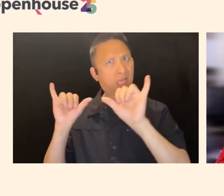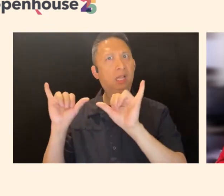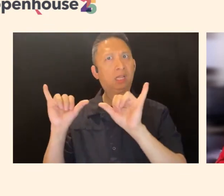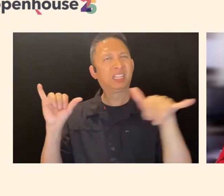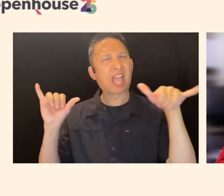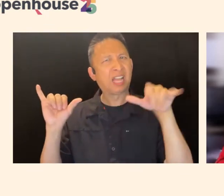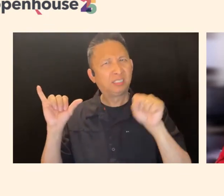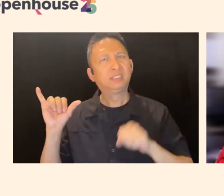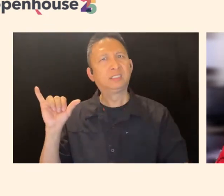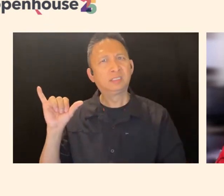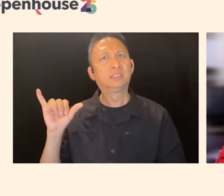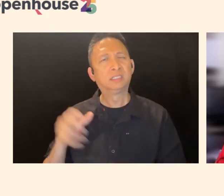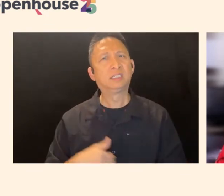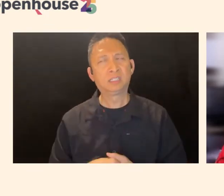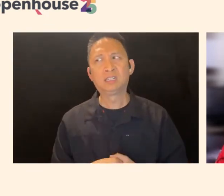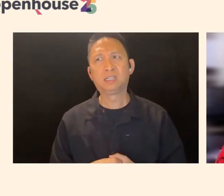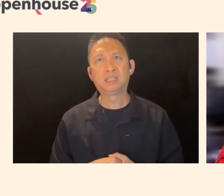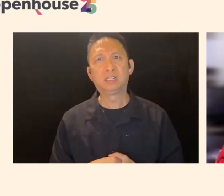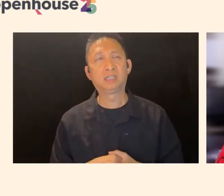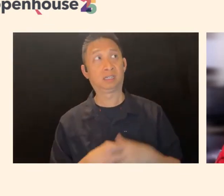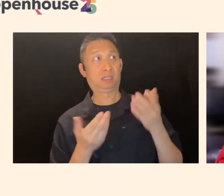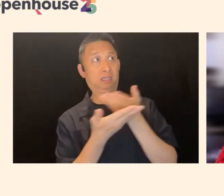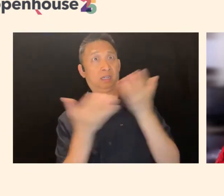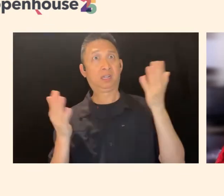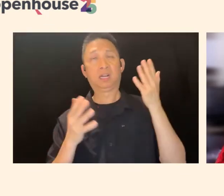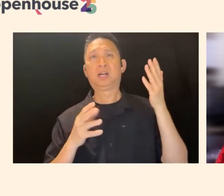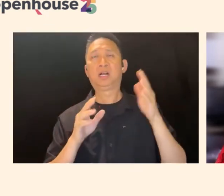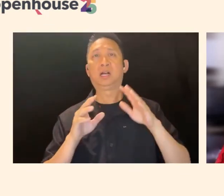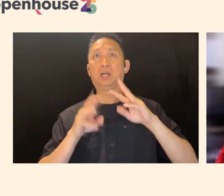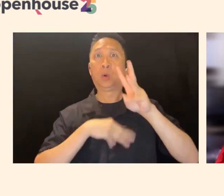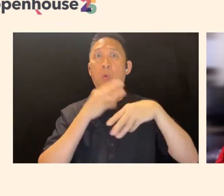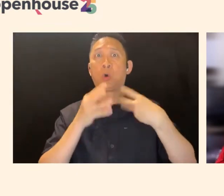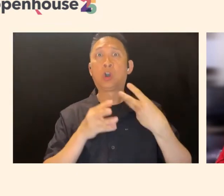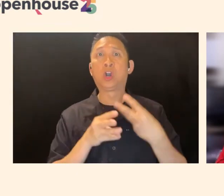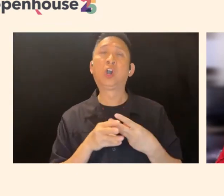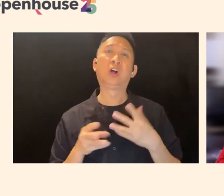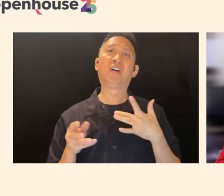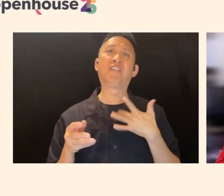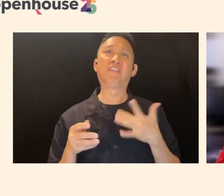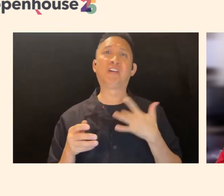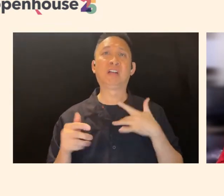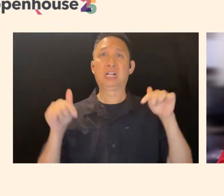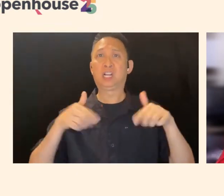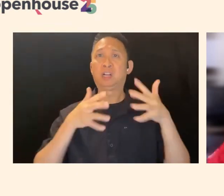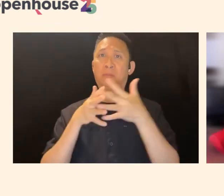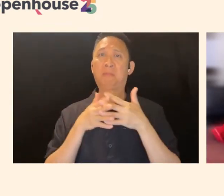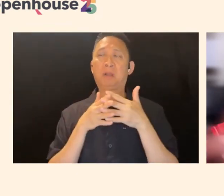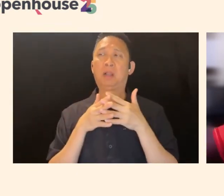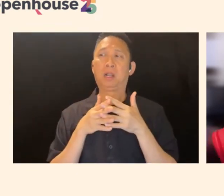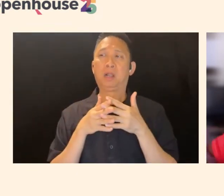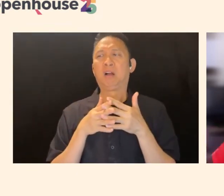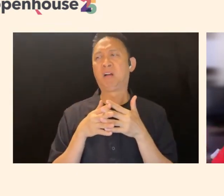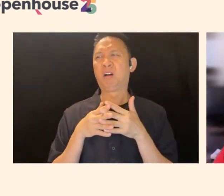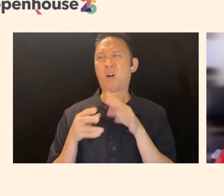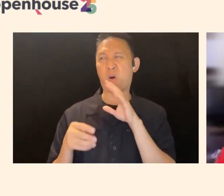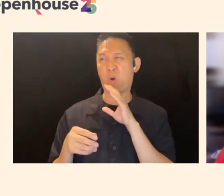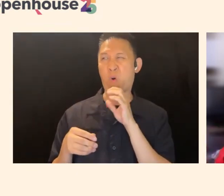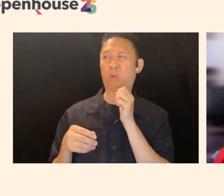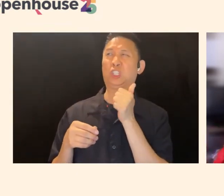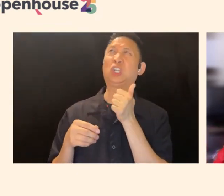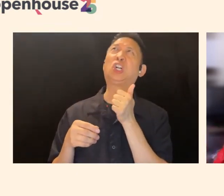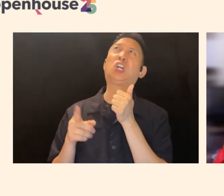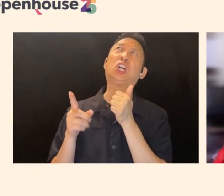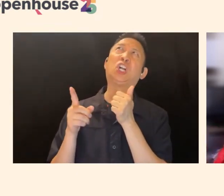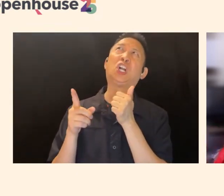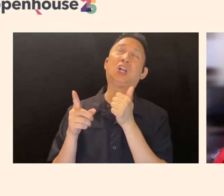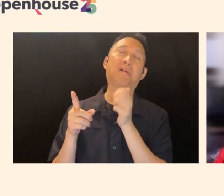oftentimes, society does not show that they still care about the elders. It's okay, your time is up. We're going to push you off to the